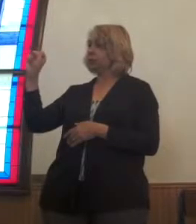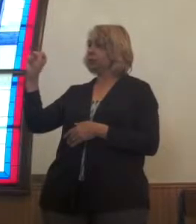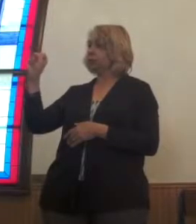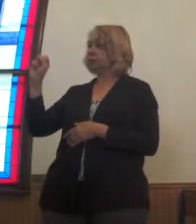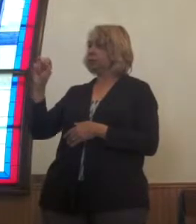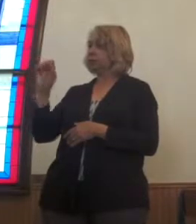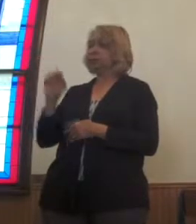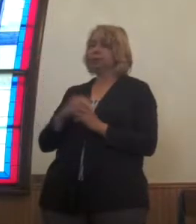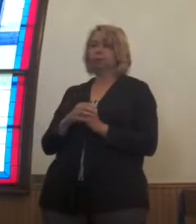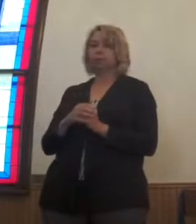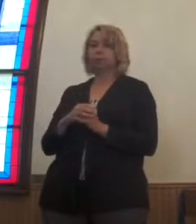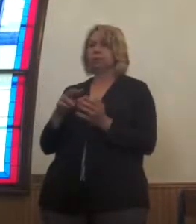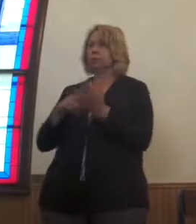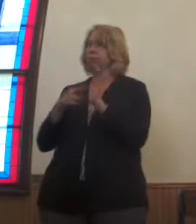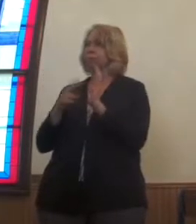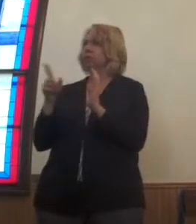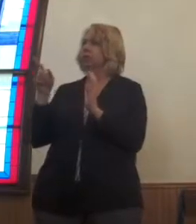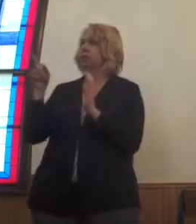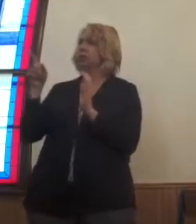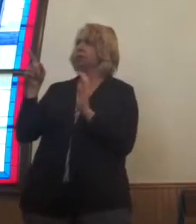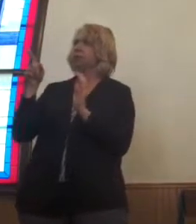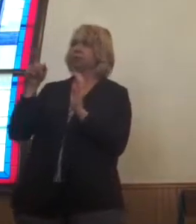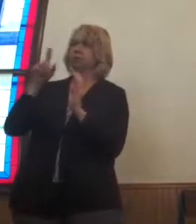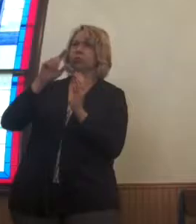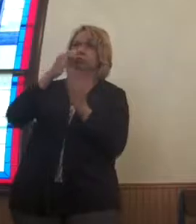heard in chapter 5 all the way to the end of chapter 7.